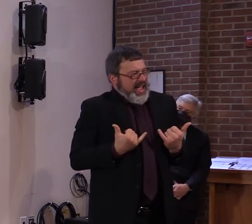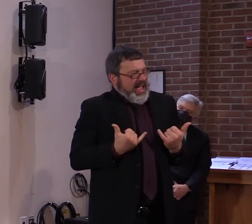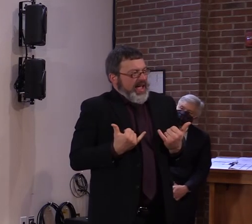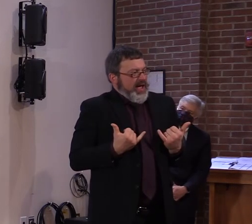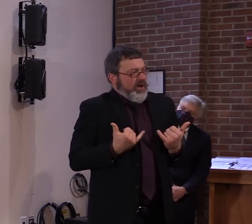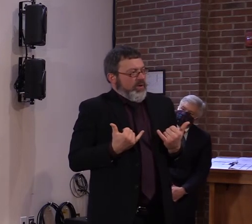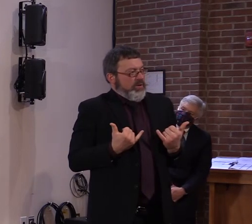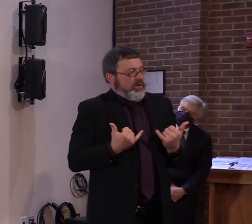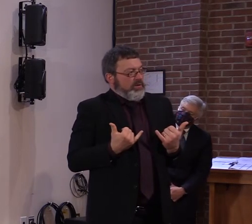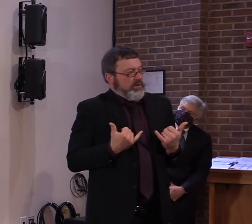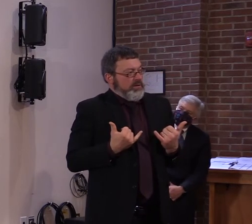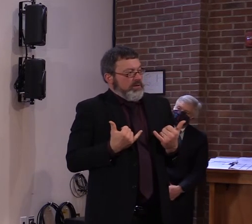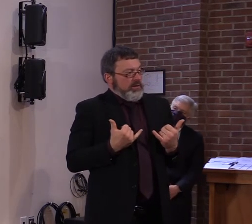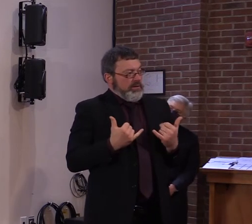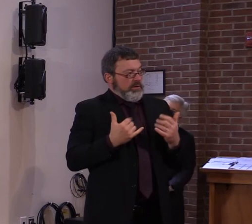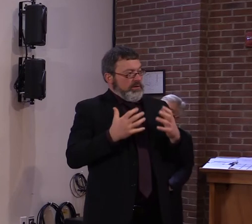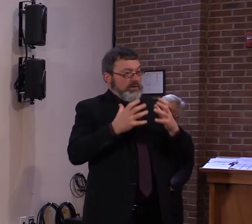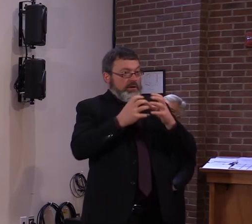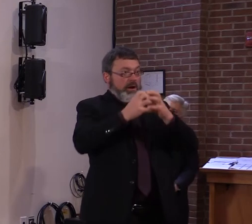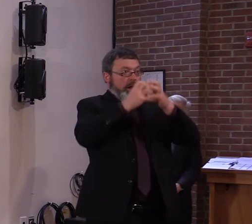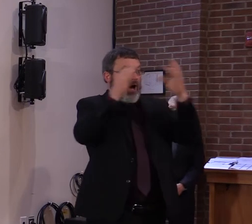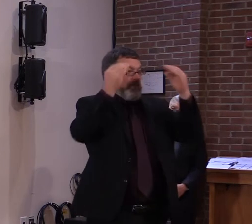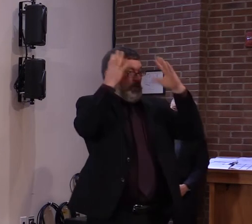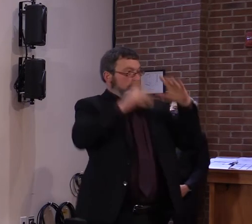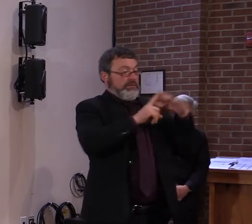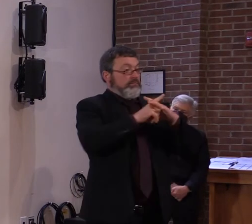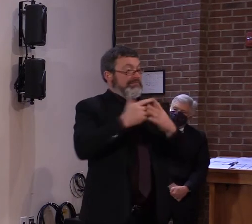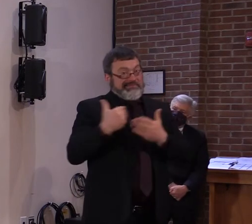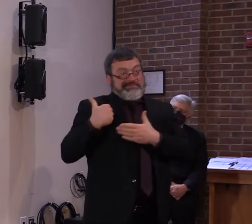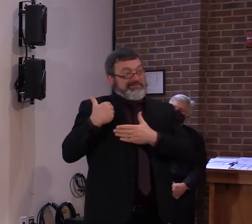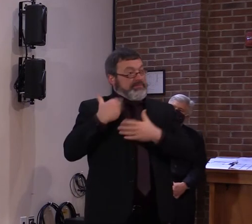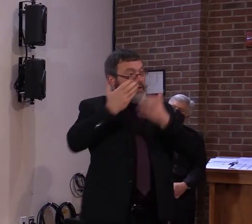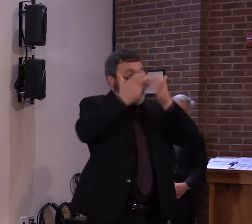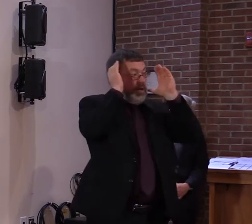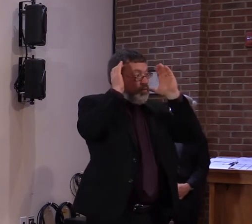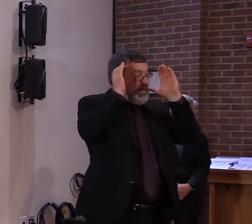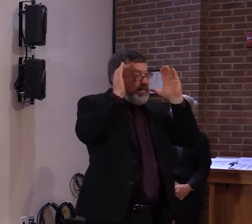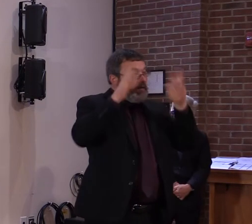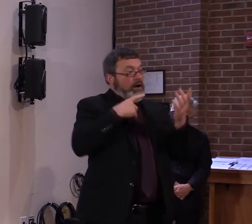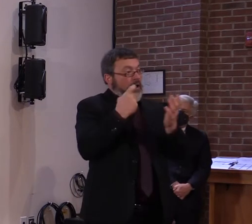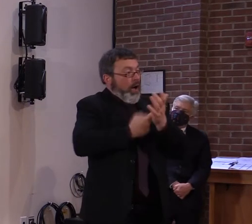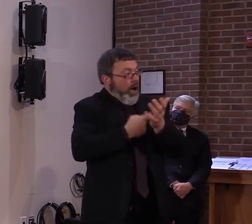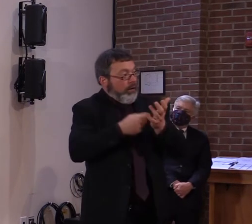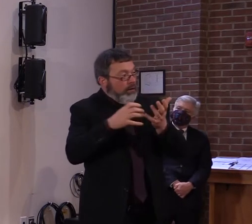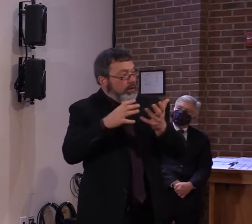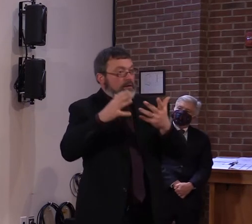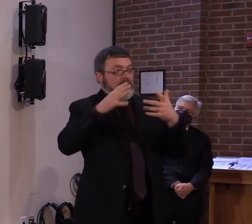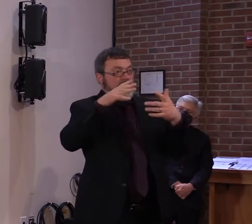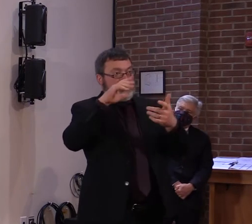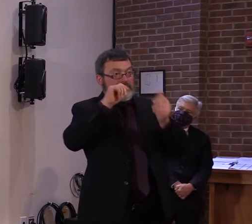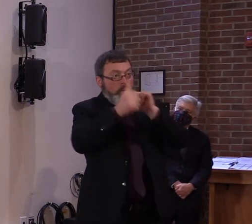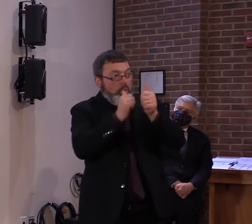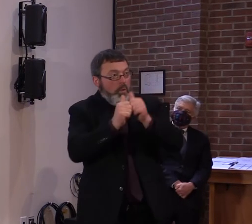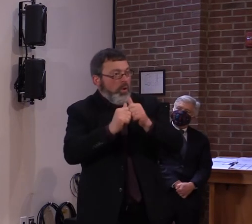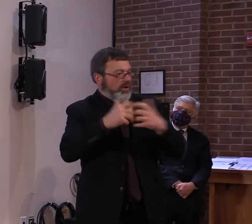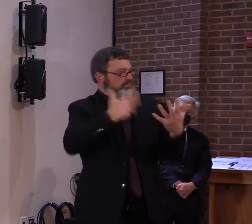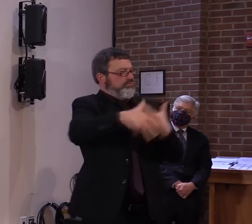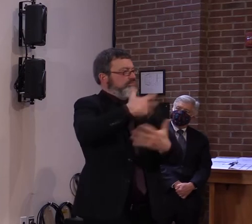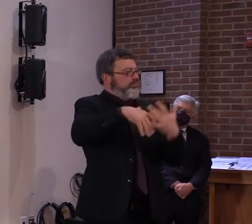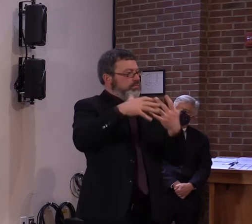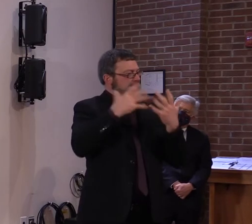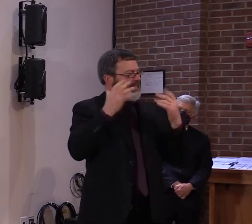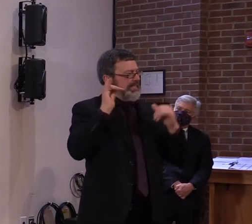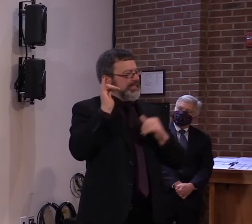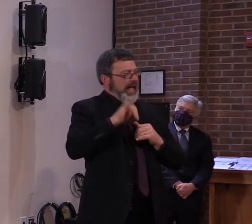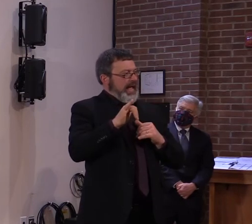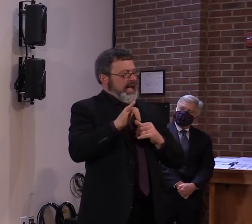was. We had barbecues, but it was all based on 71% of that were based on social, neighborhood